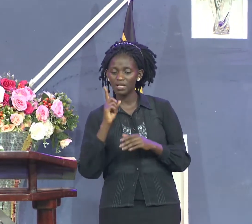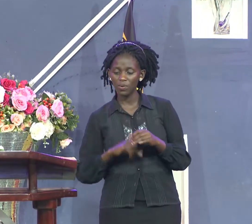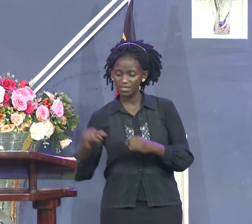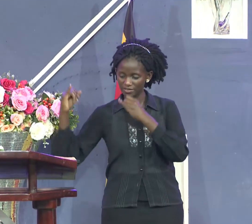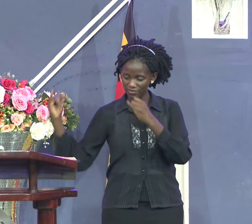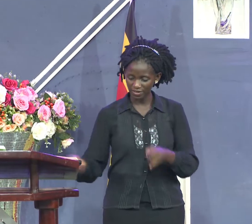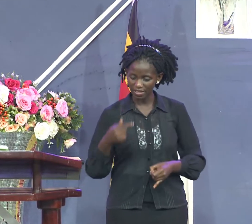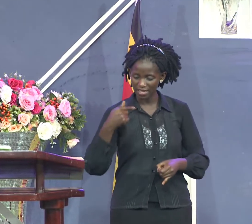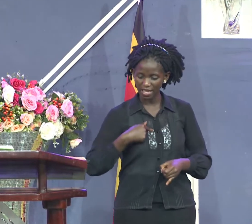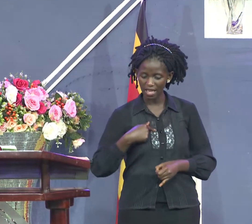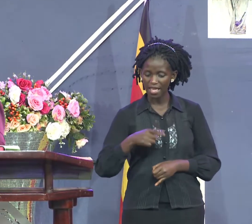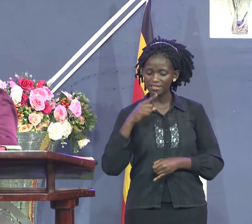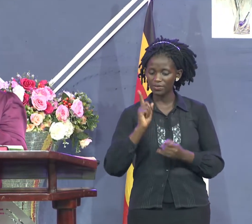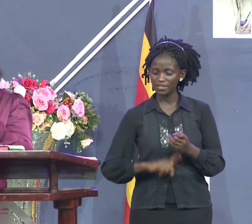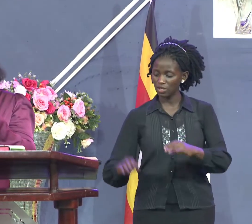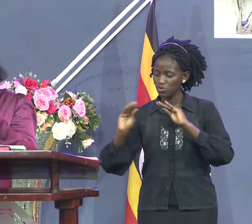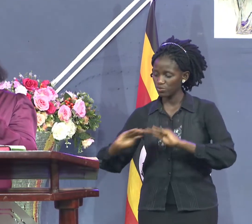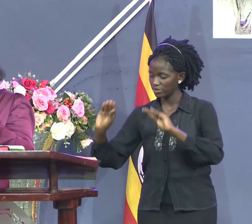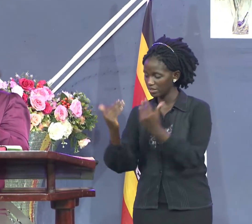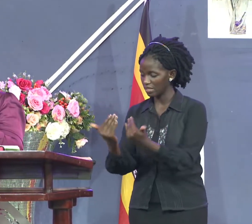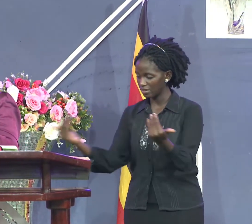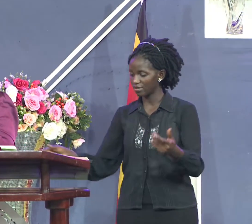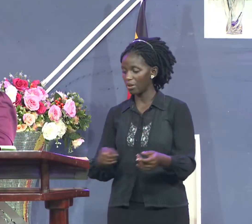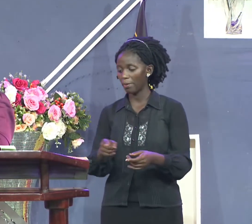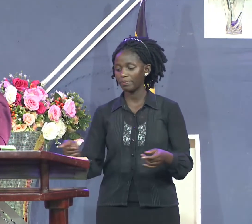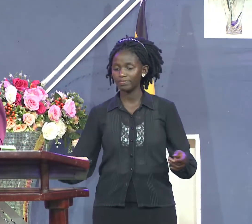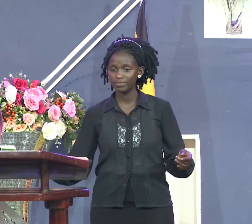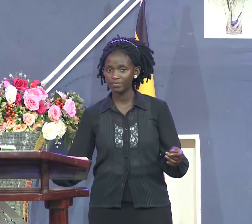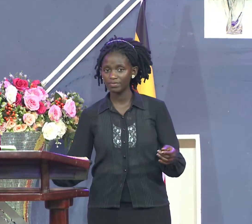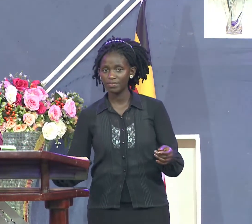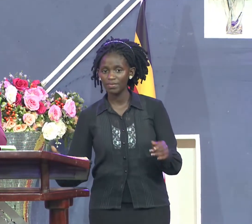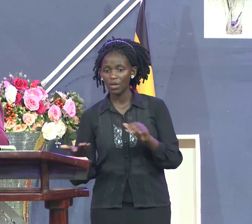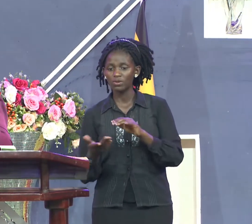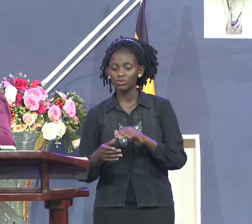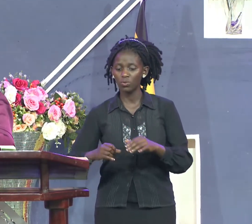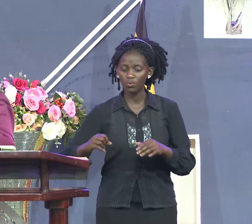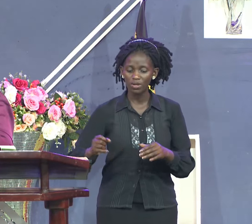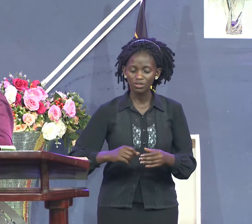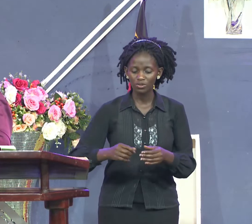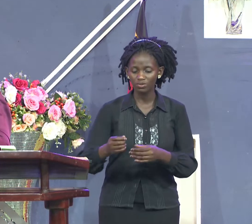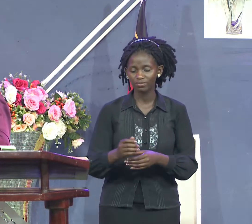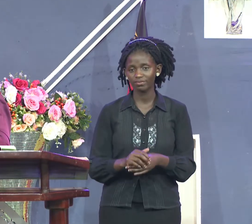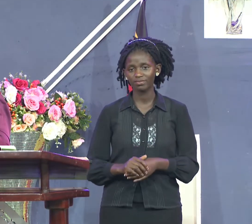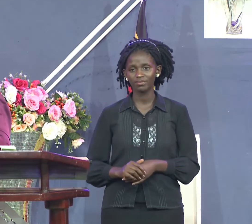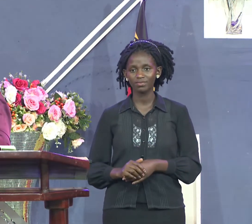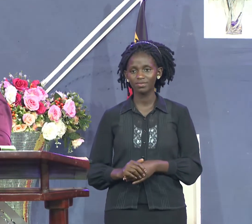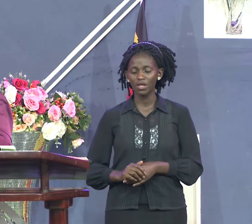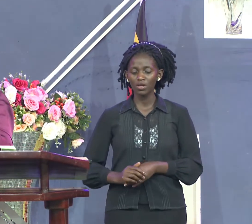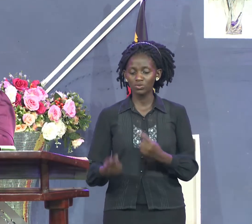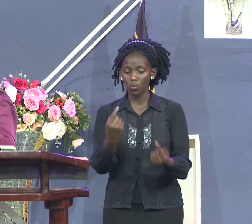and you tell me, come and train these children to prepare kalo,